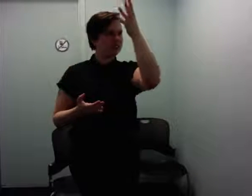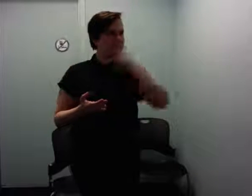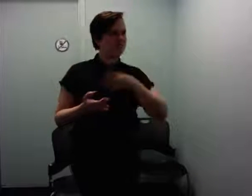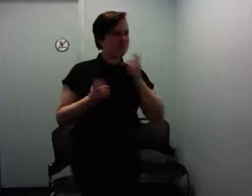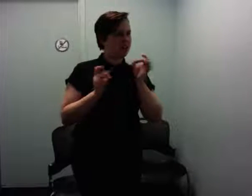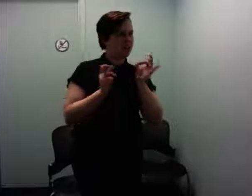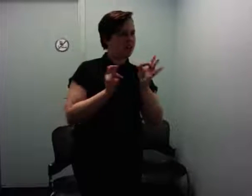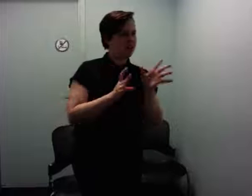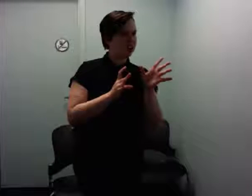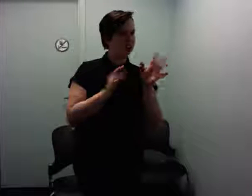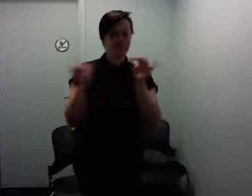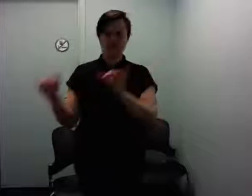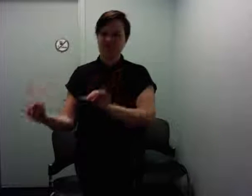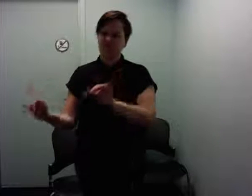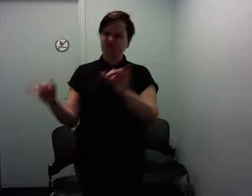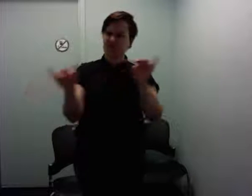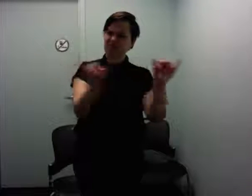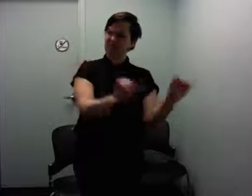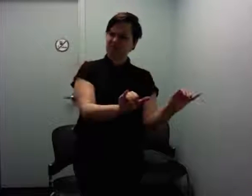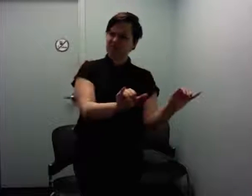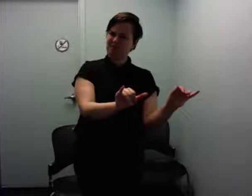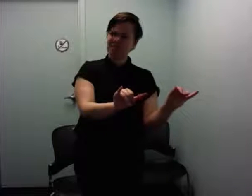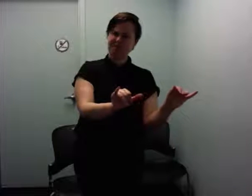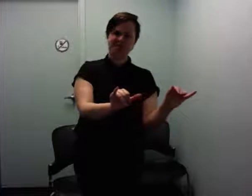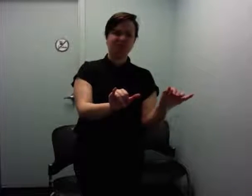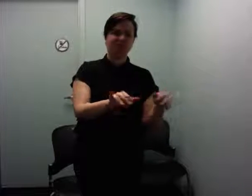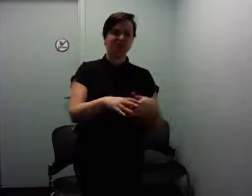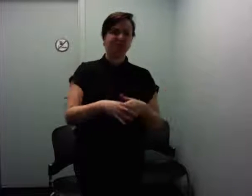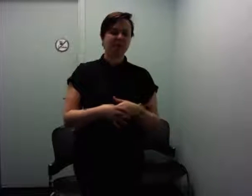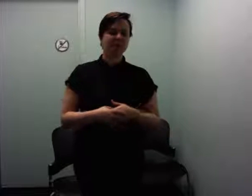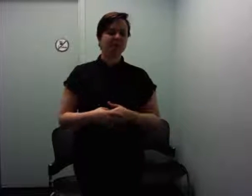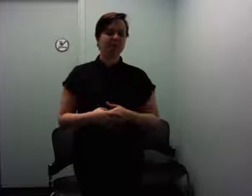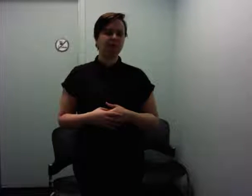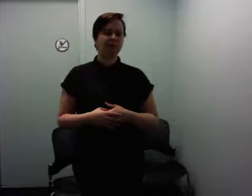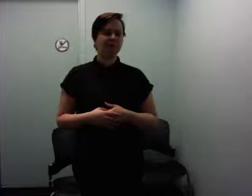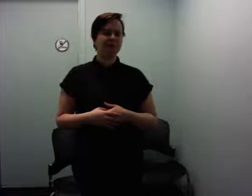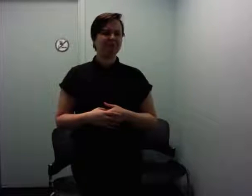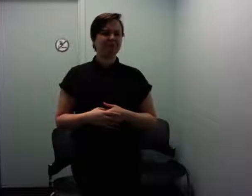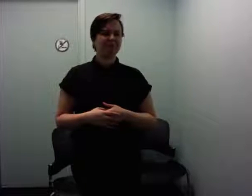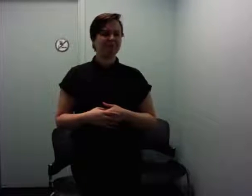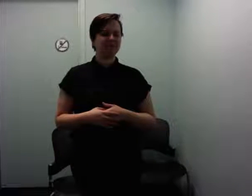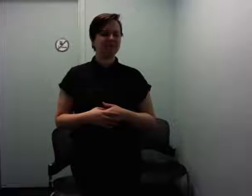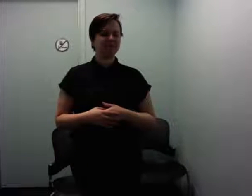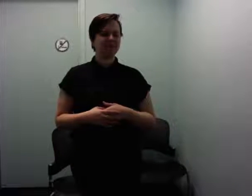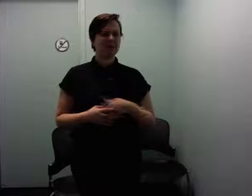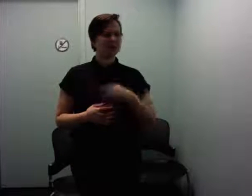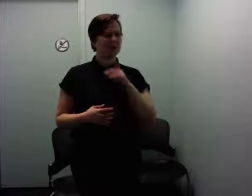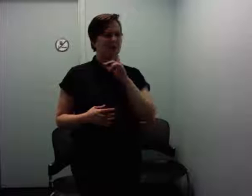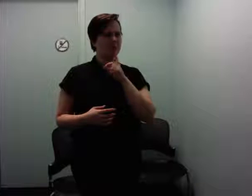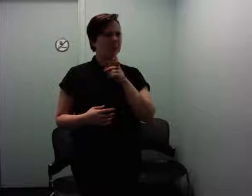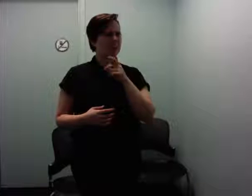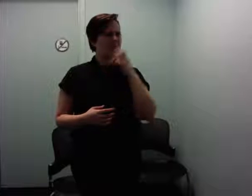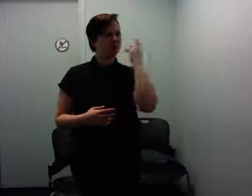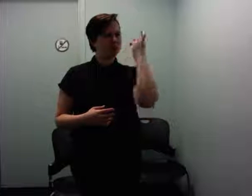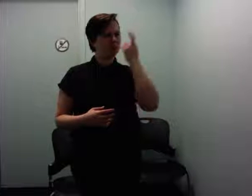If there is one thing I know for certain, it is that this has to stop.